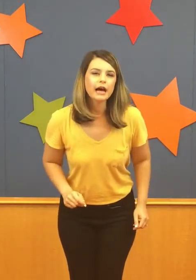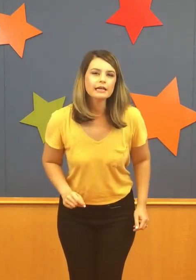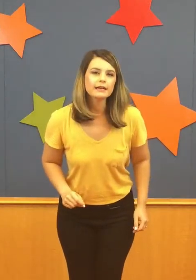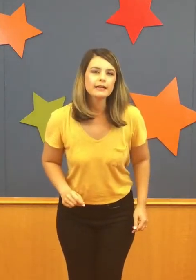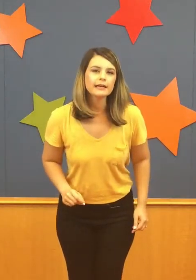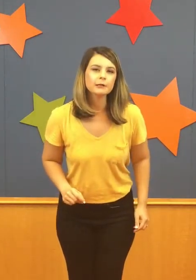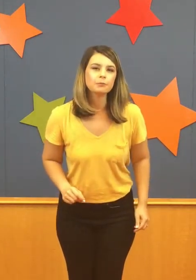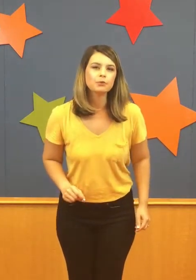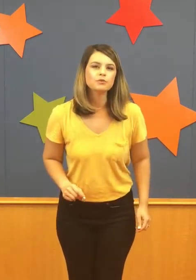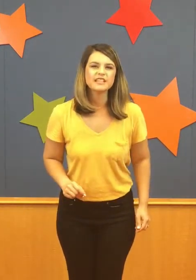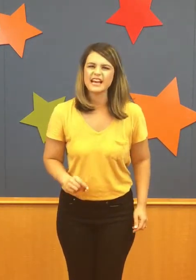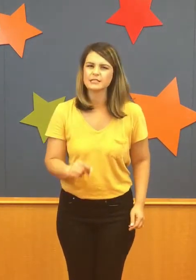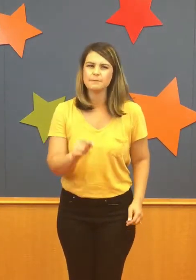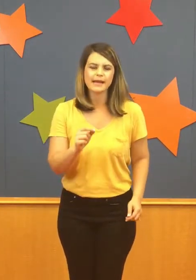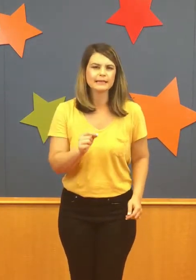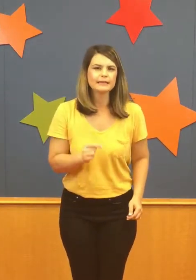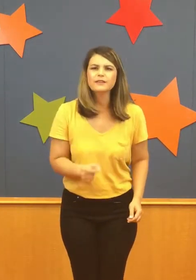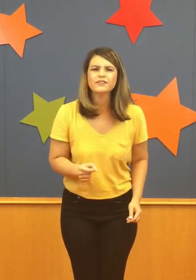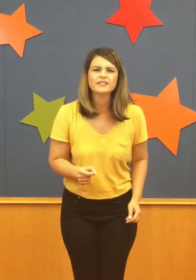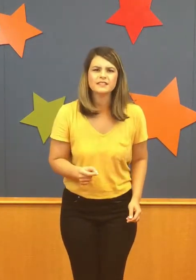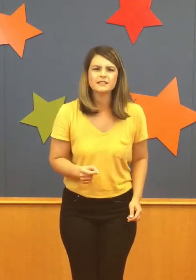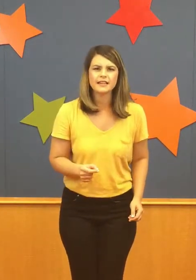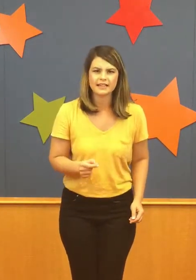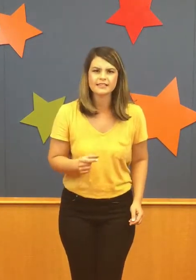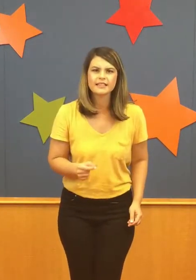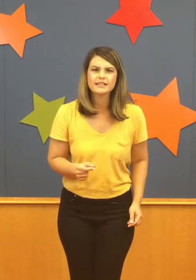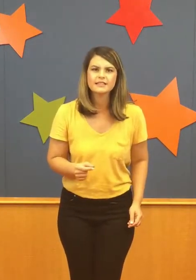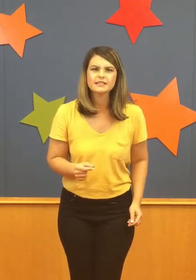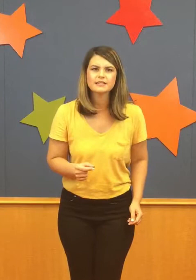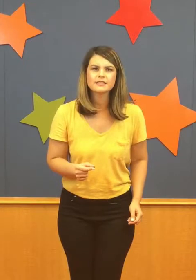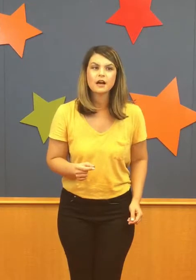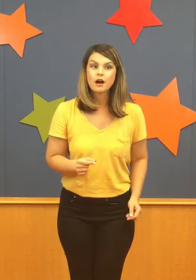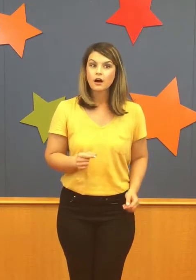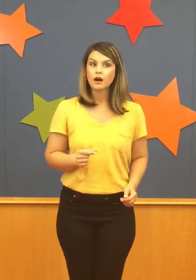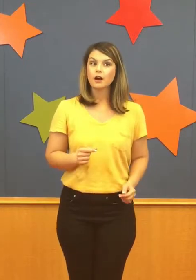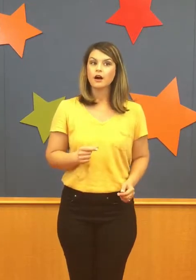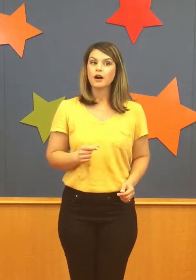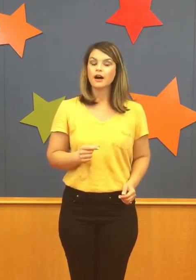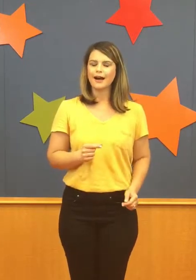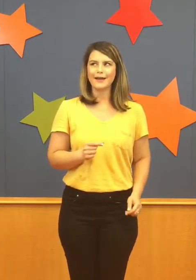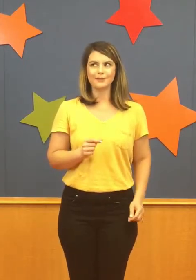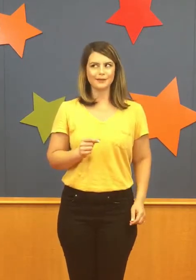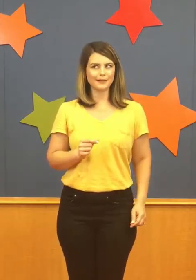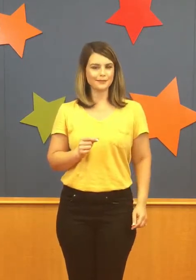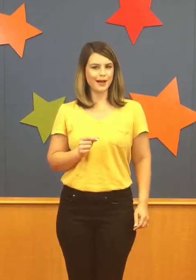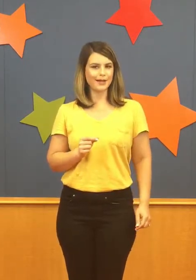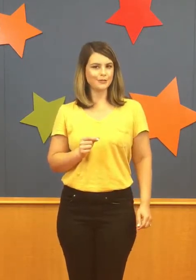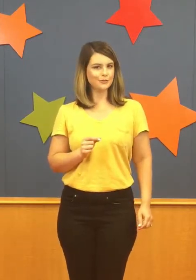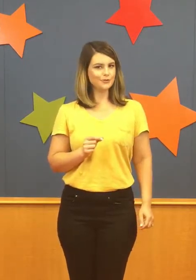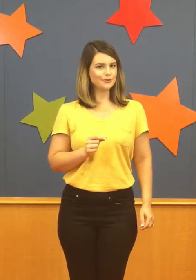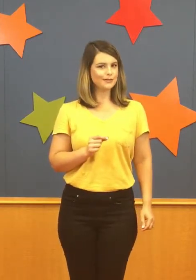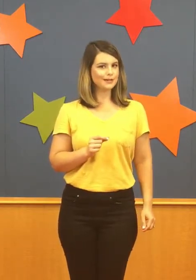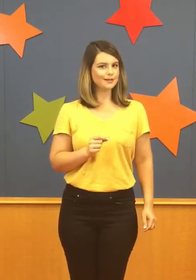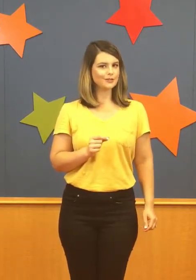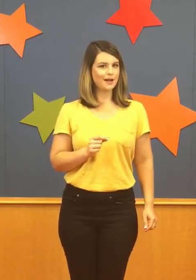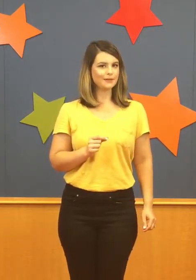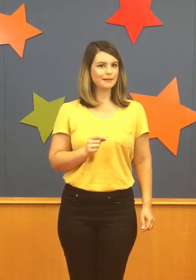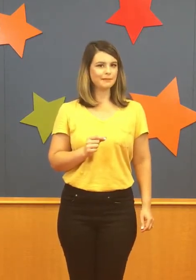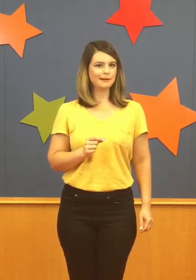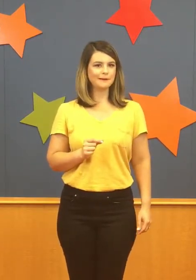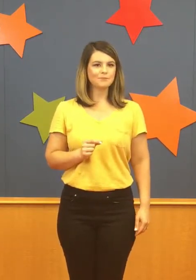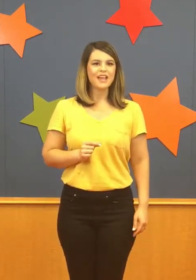you got any boots as magnificent as these?" "I believe I do," said